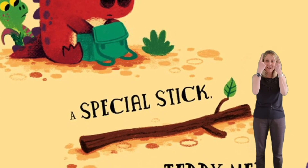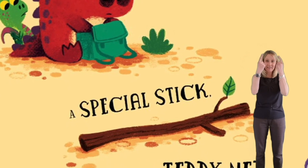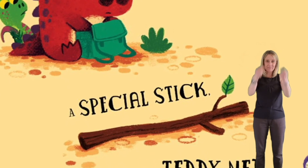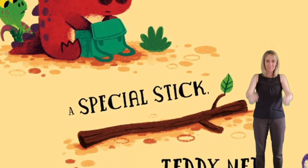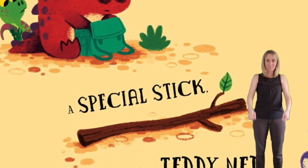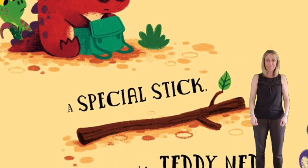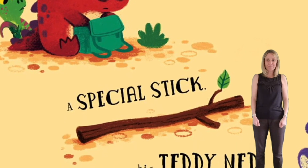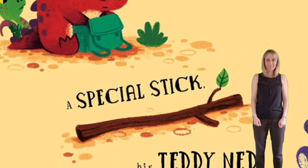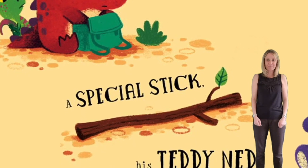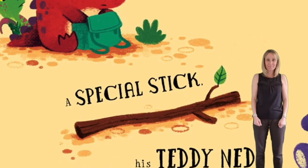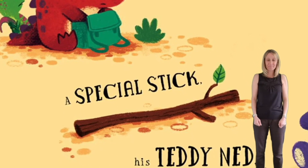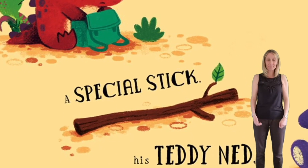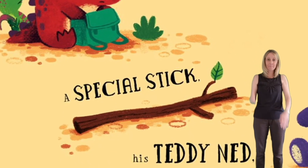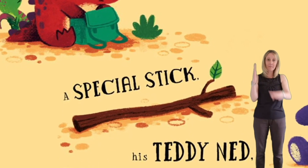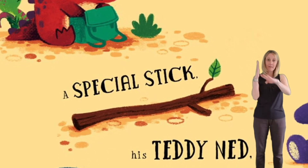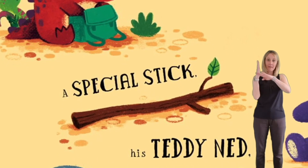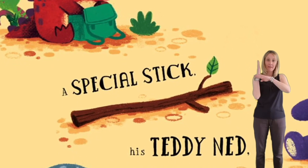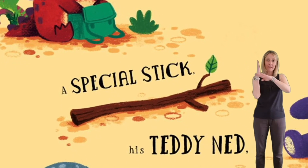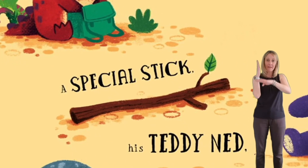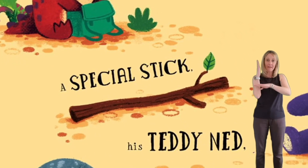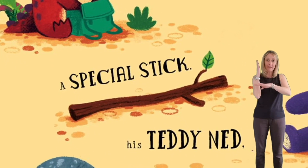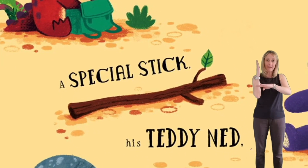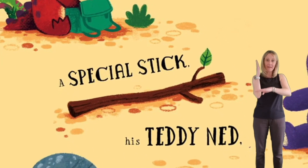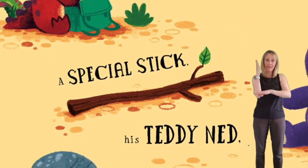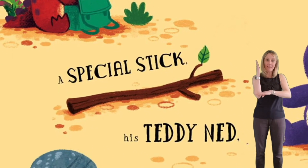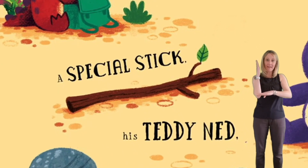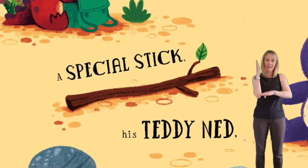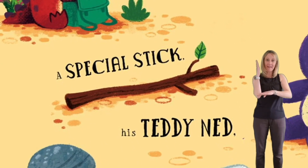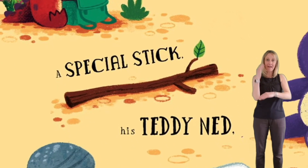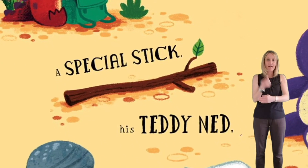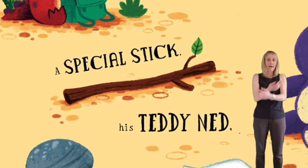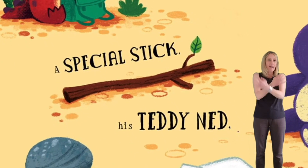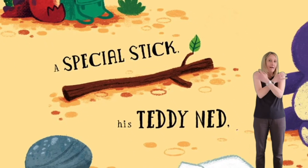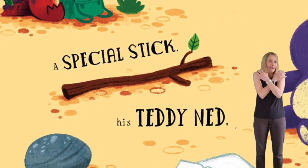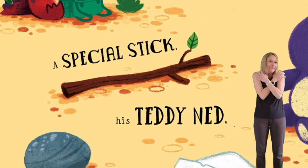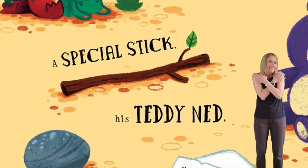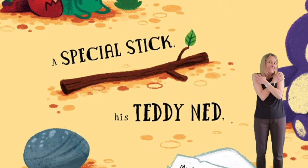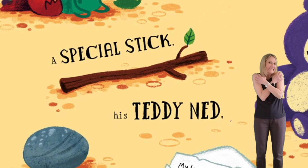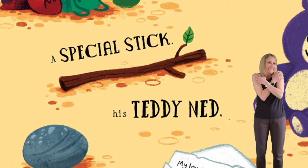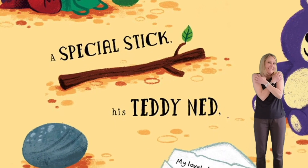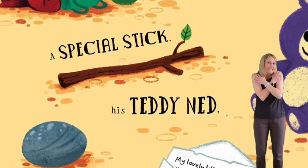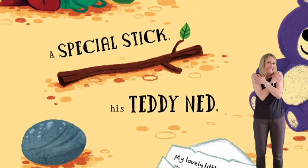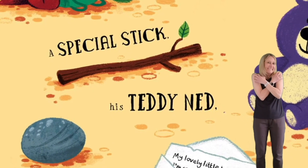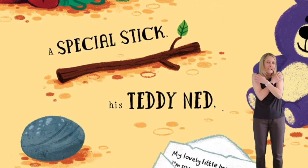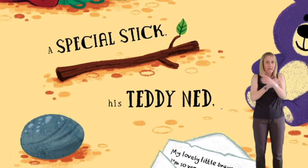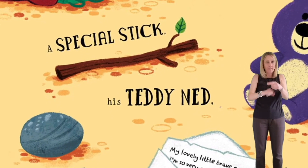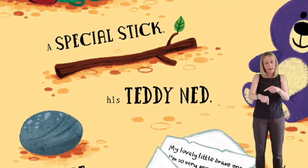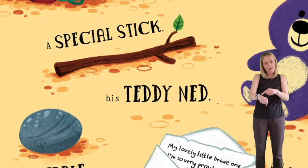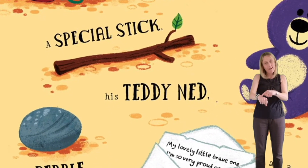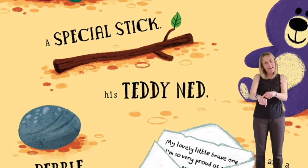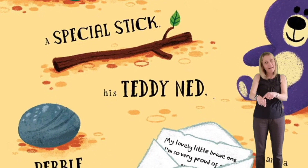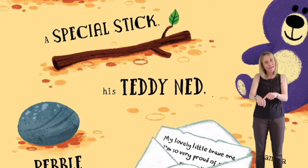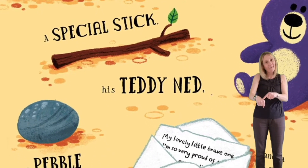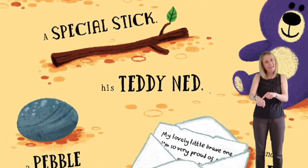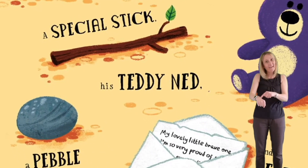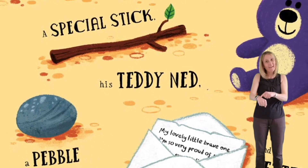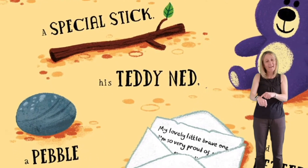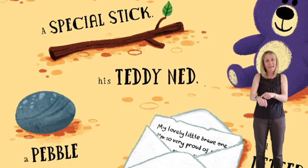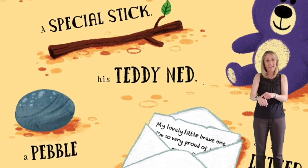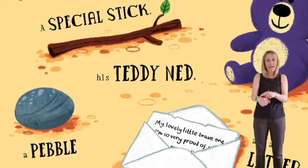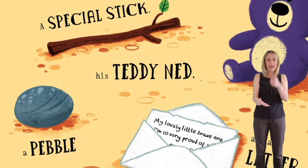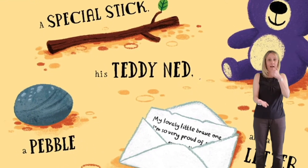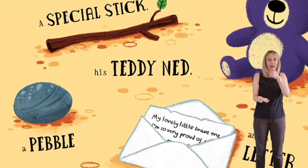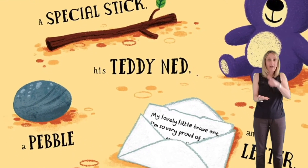happy things within. A special stick, his teddy Ned, a pebble,